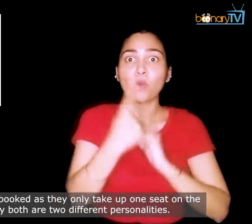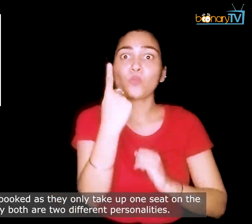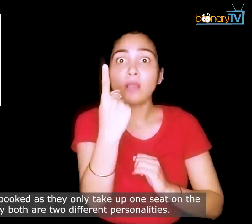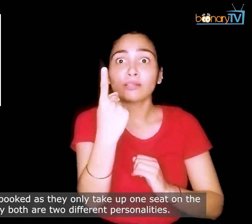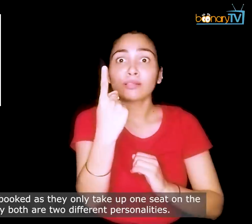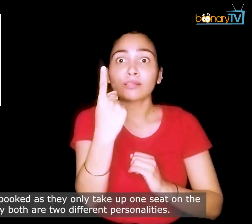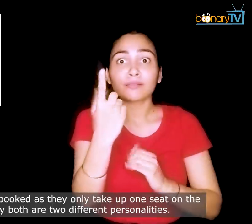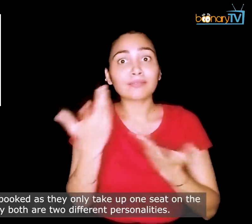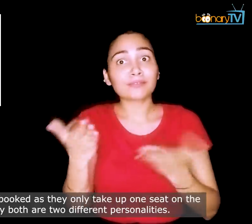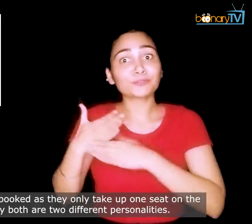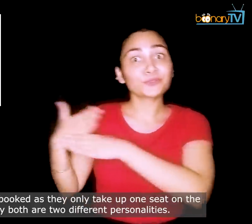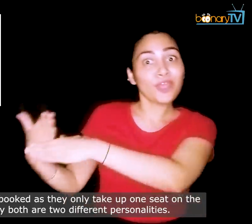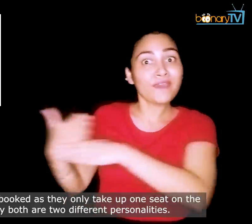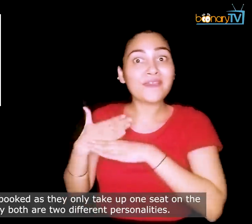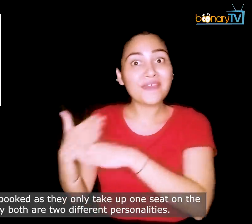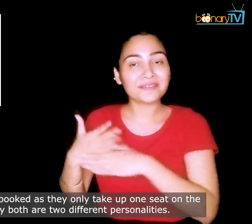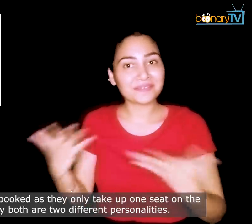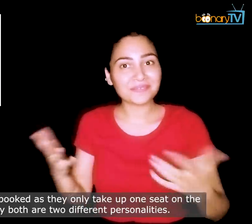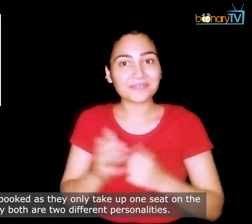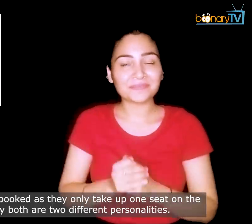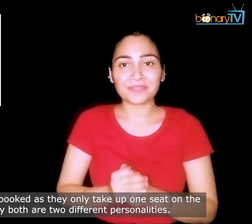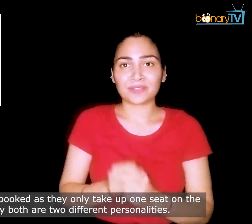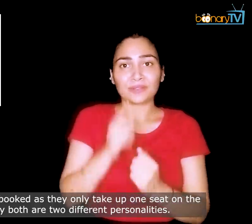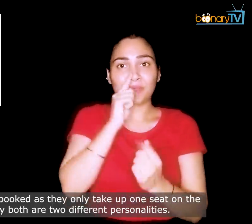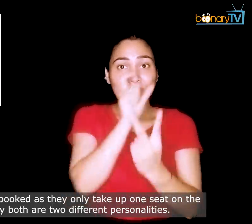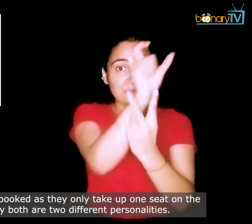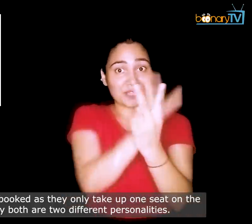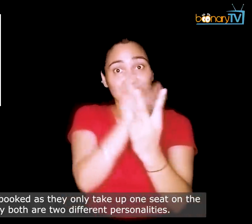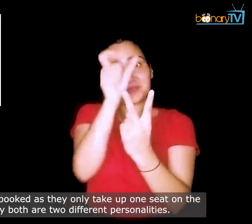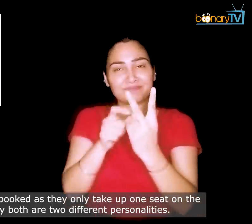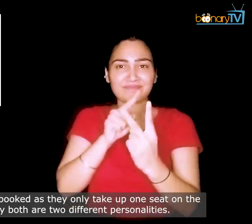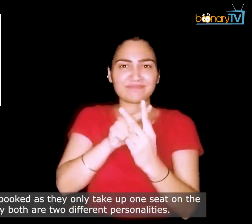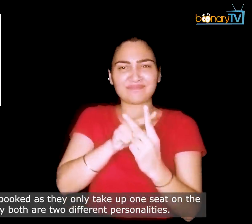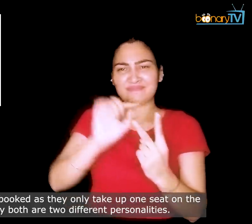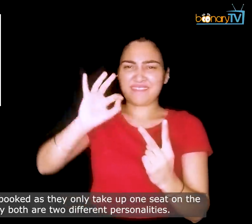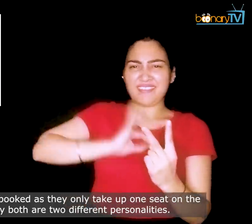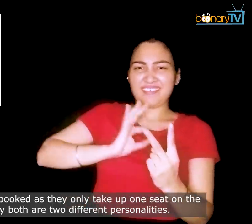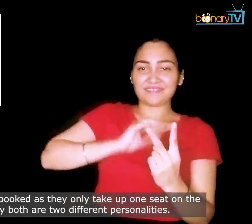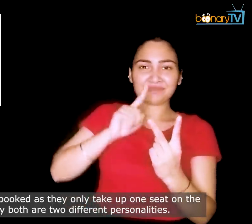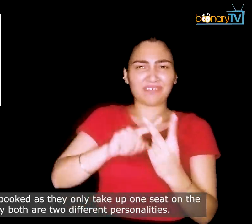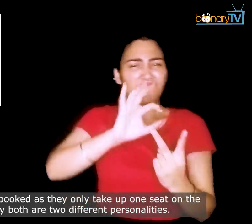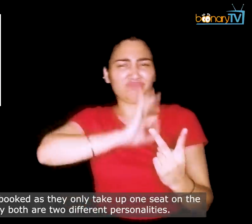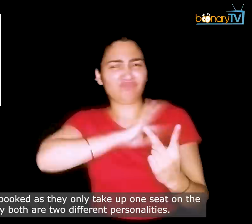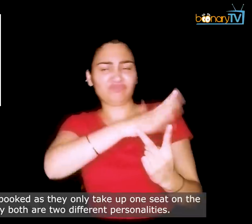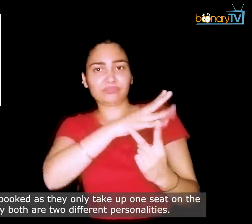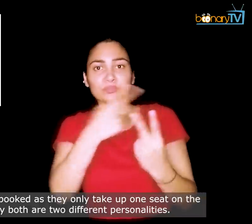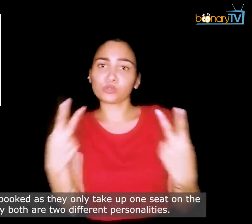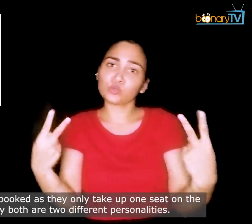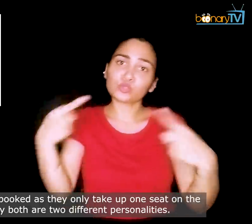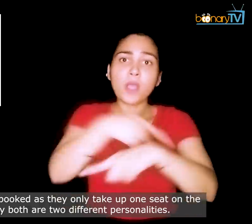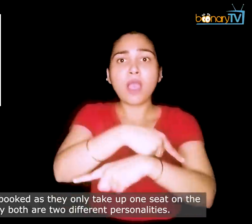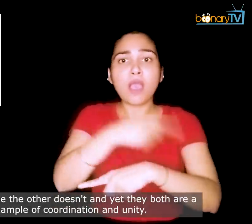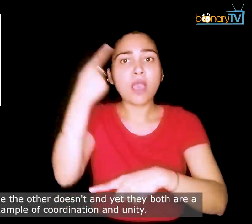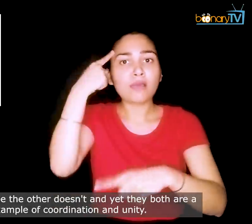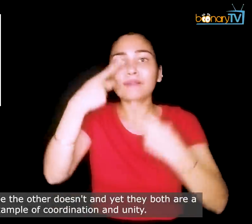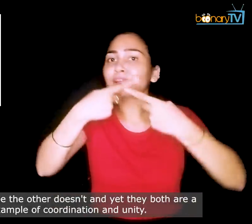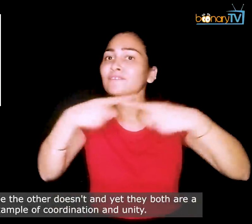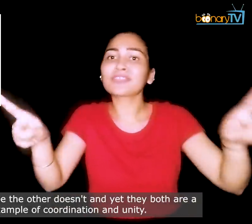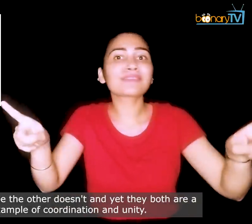as they take up only one seat on the aeroplane. They both are two different personalities. What one likes,